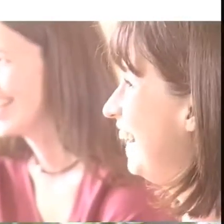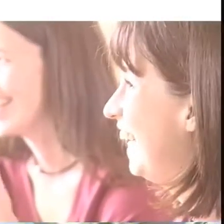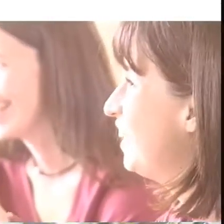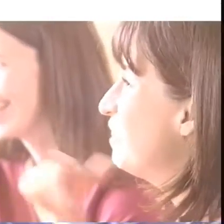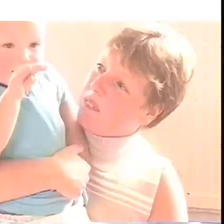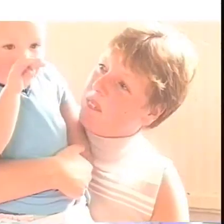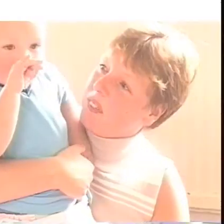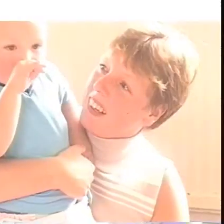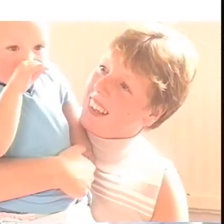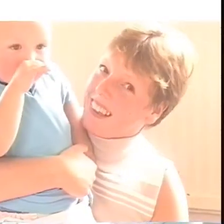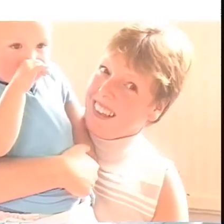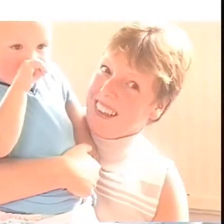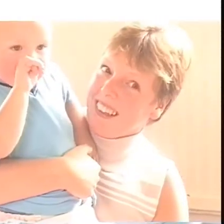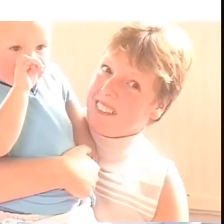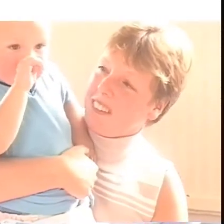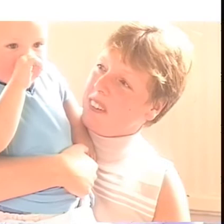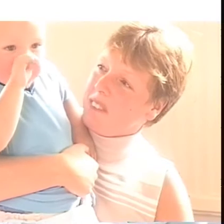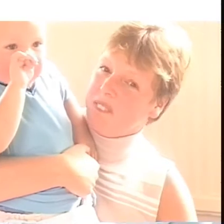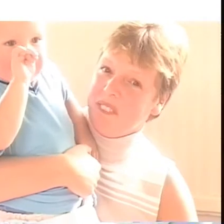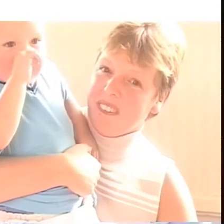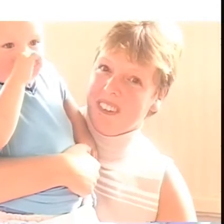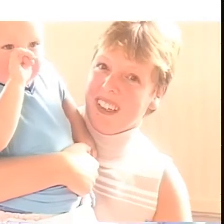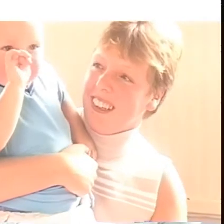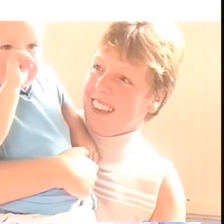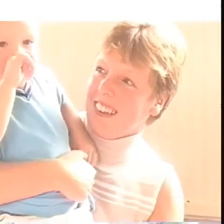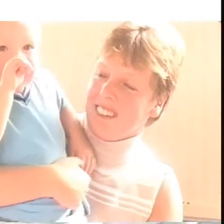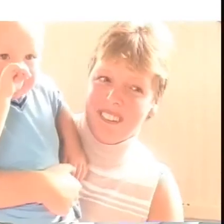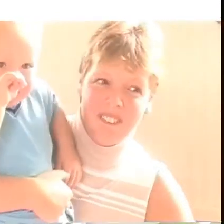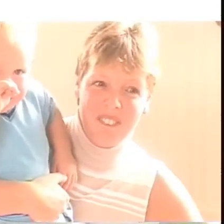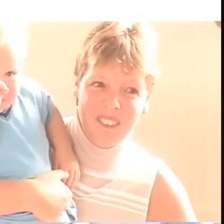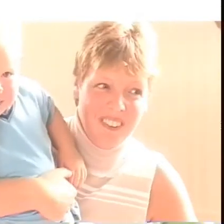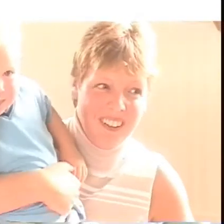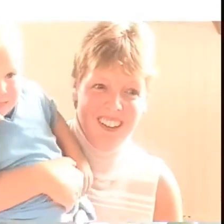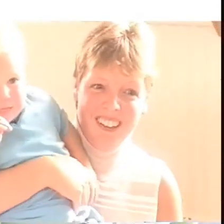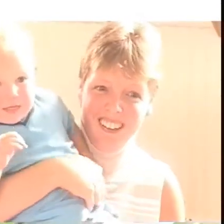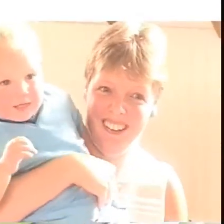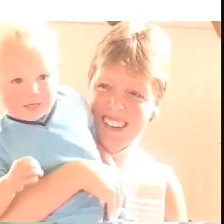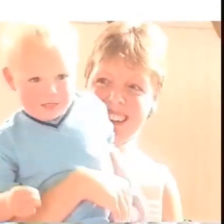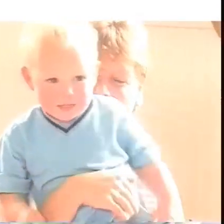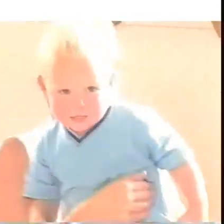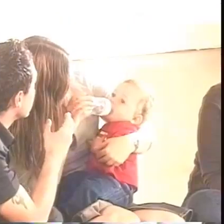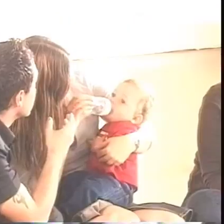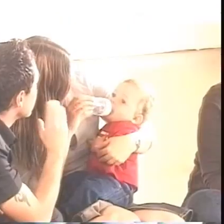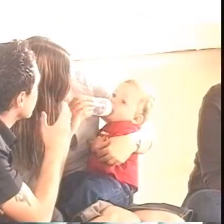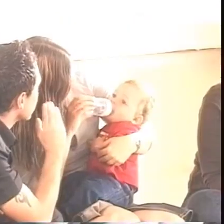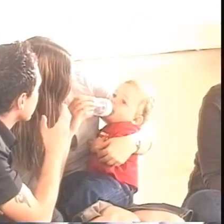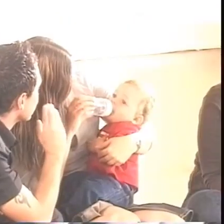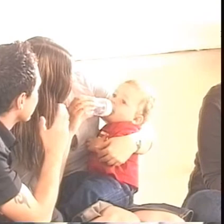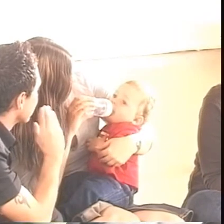first class, one of our babies who was 8 months old was signing milk 2 days later. It can be that quick. We all teach our